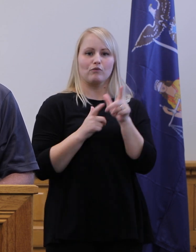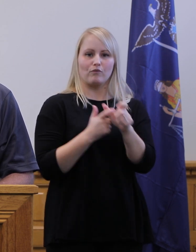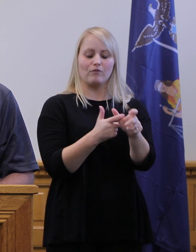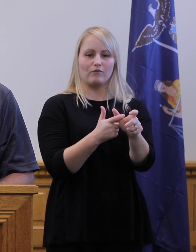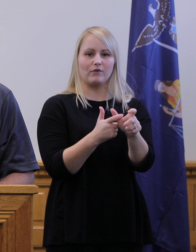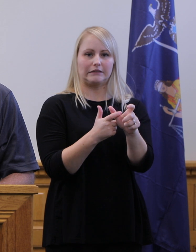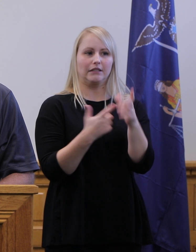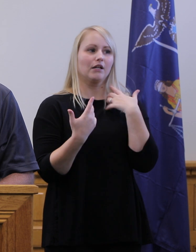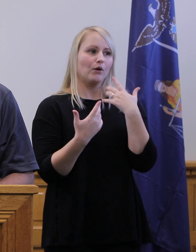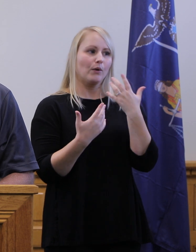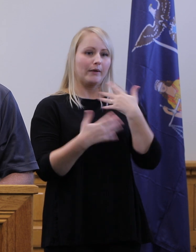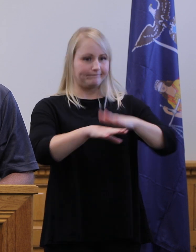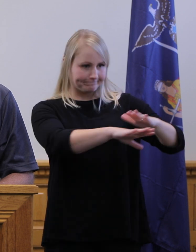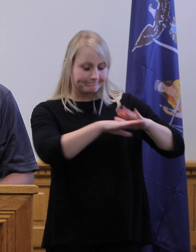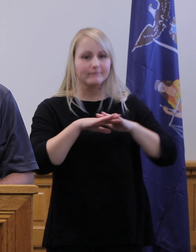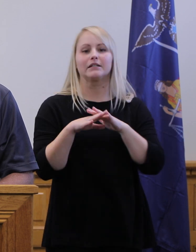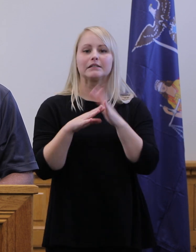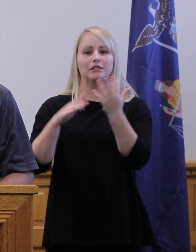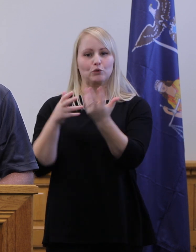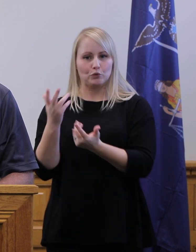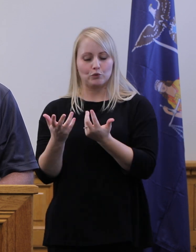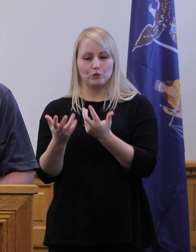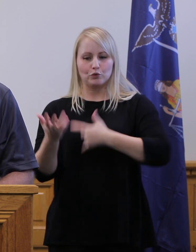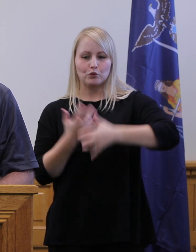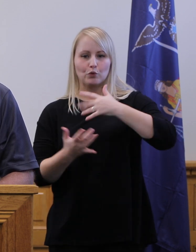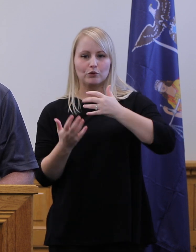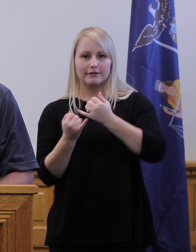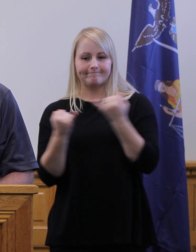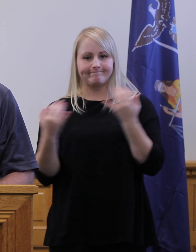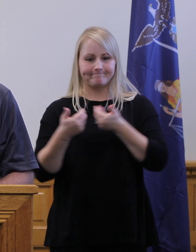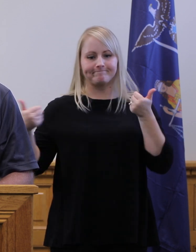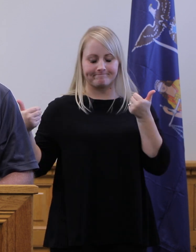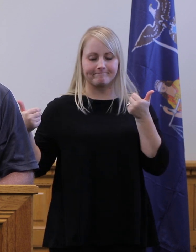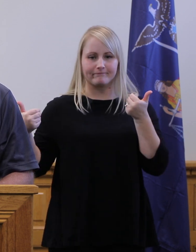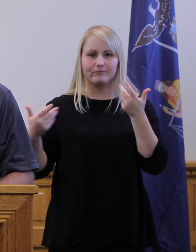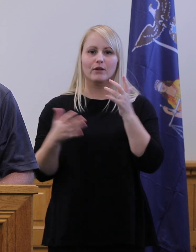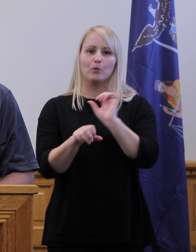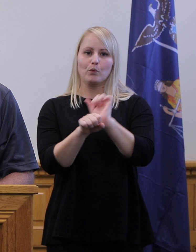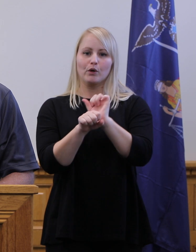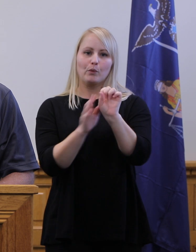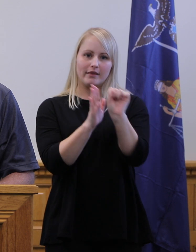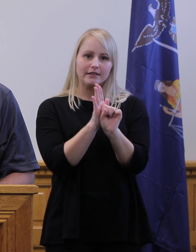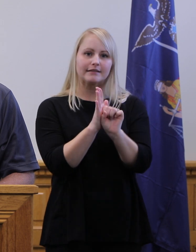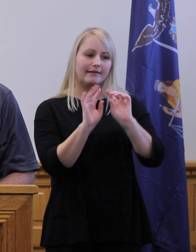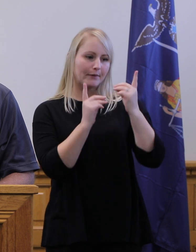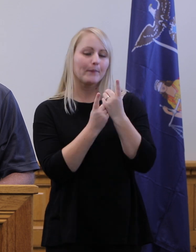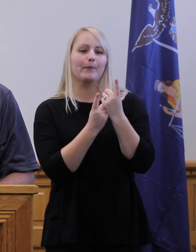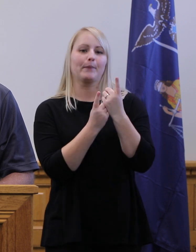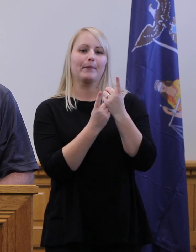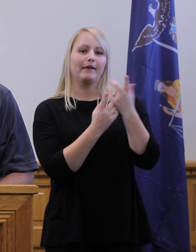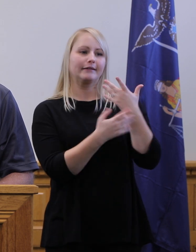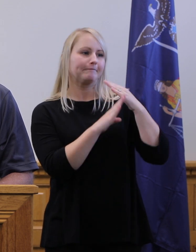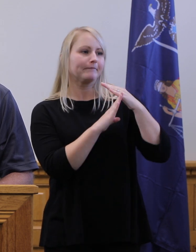being installed to remind anglers to socially distance. We are also working with the State Department of Environmental Conservation to share